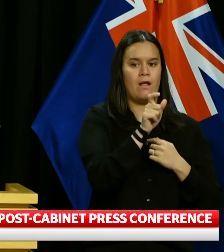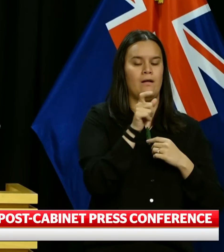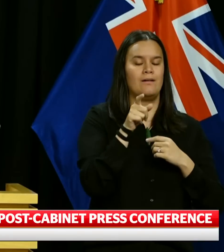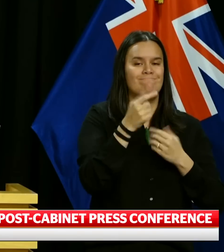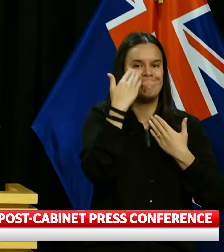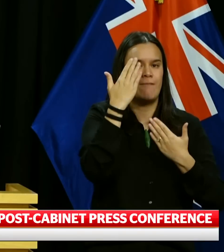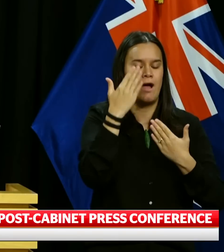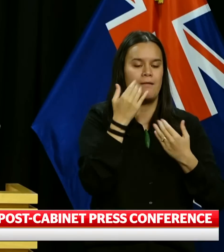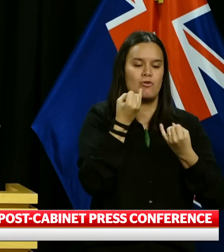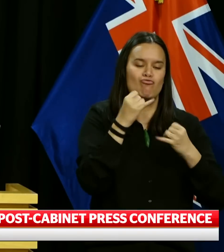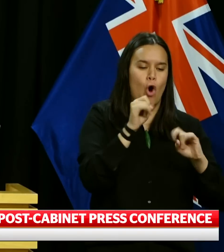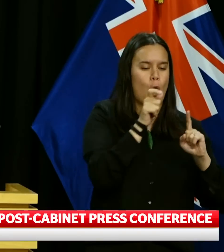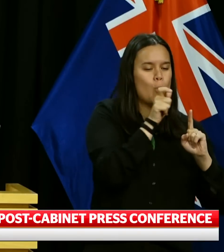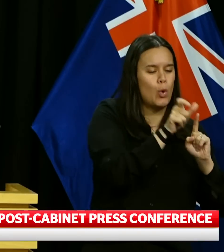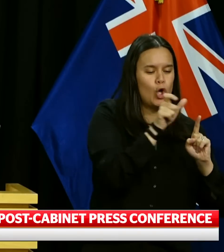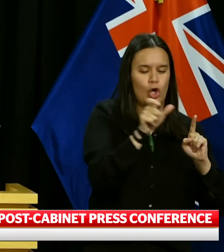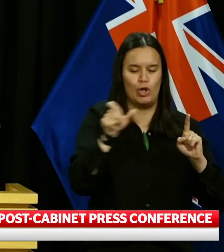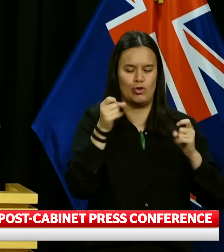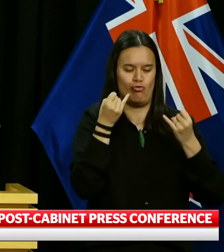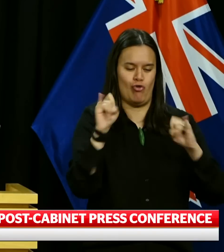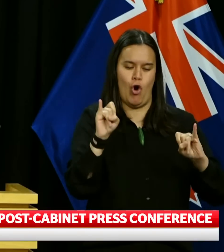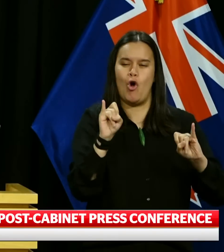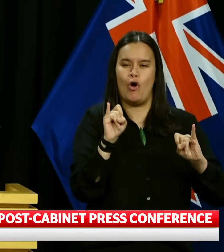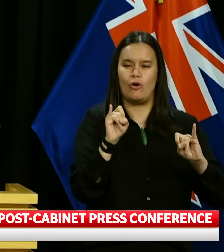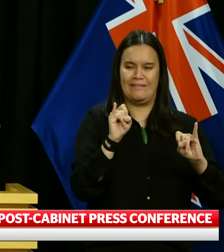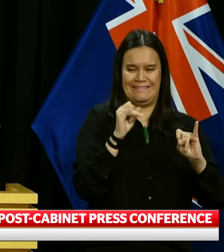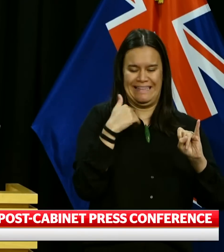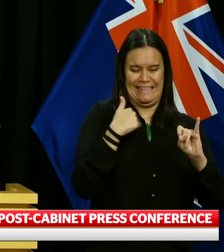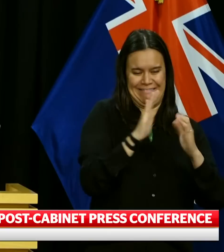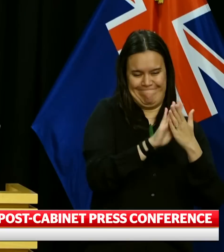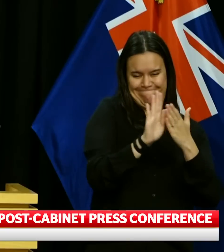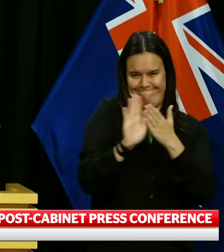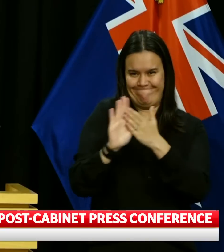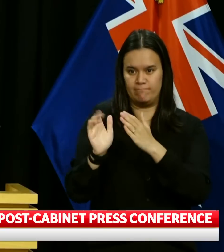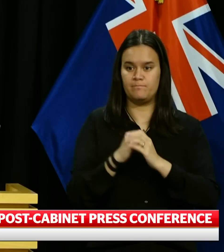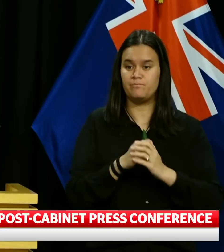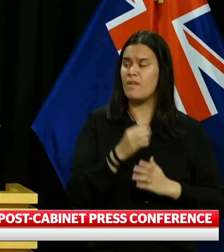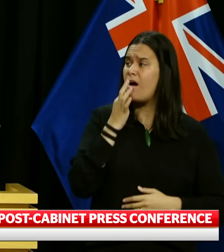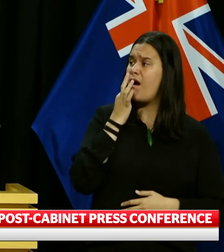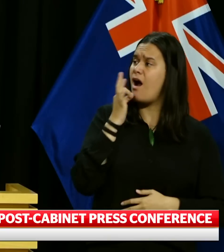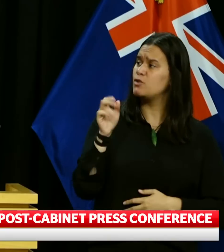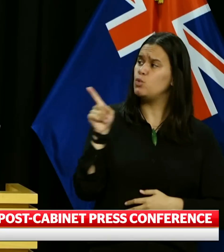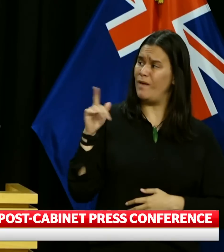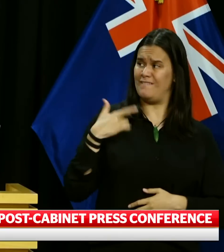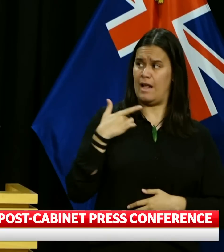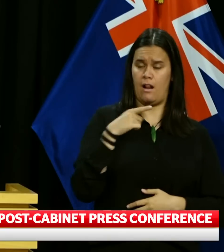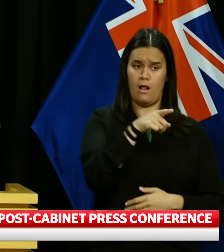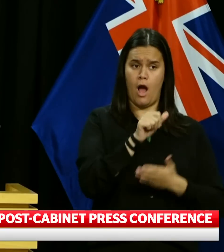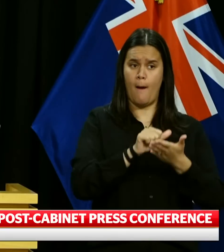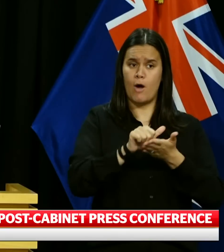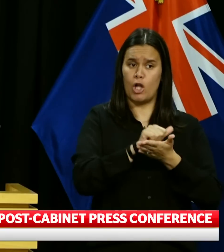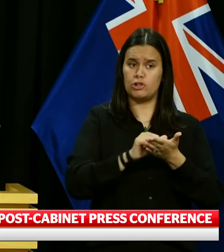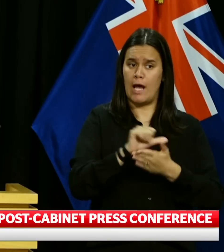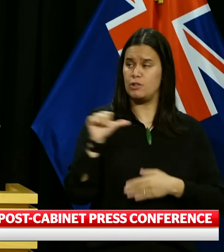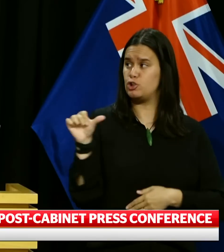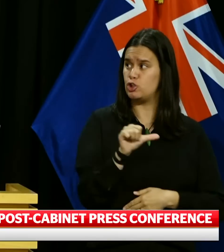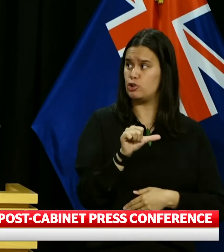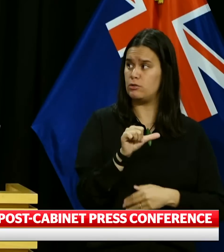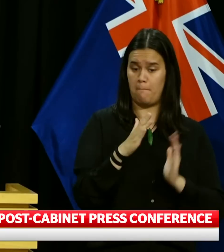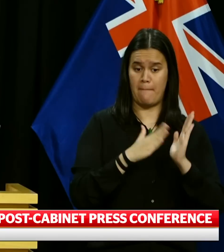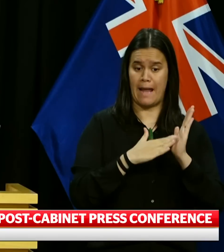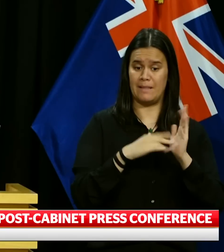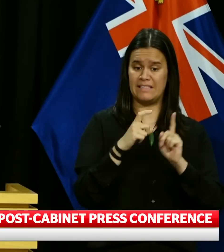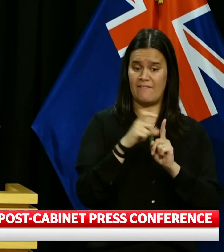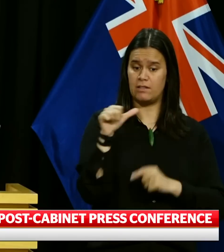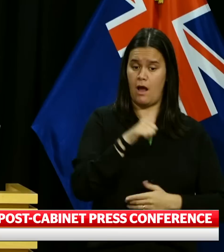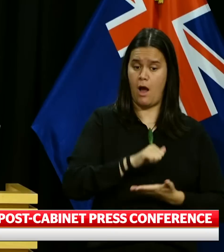she was intending to say. Do you expect an apology for not upholding ministerial standards? As I've said, I